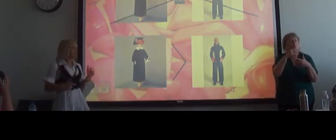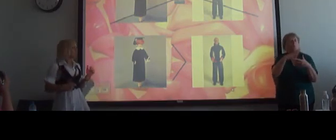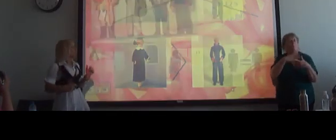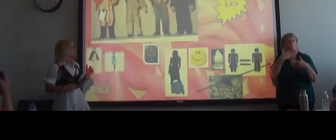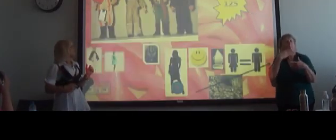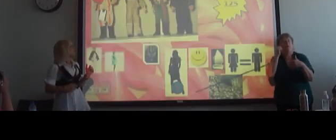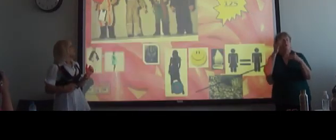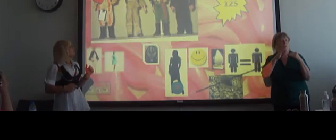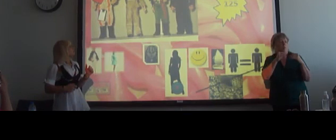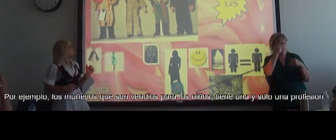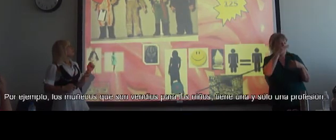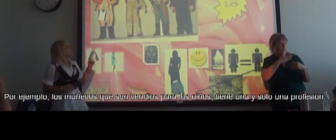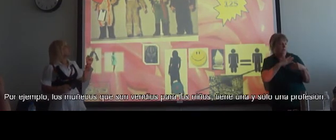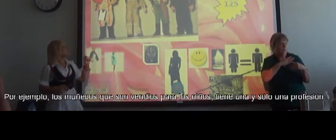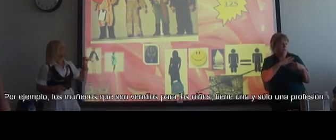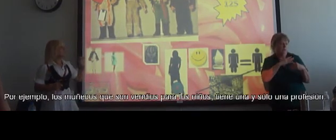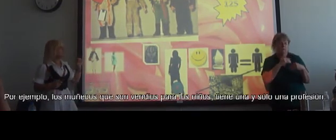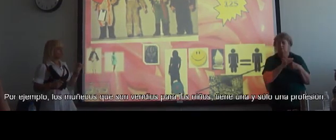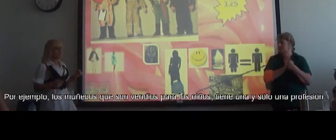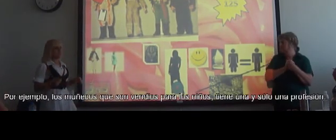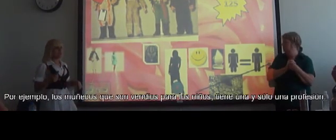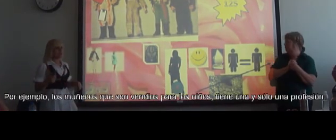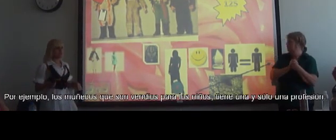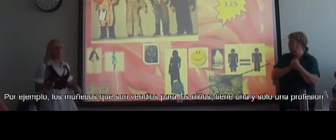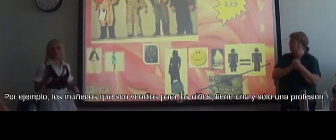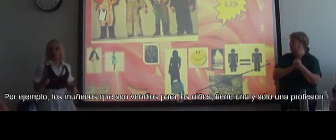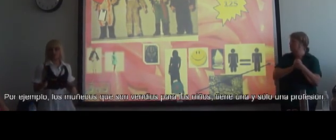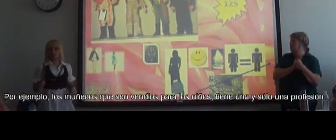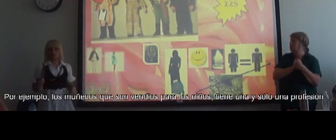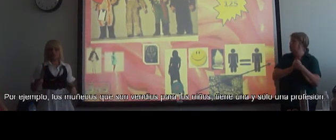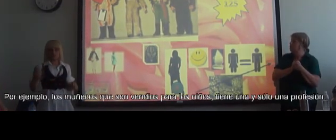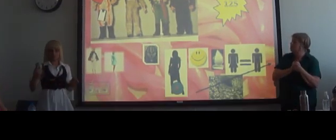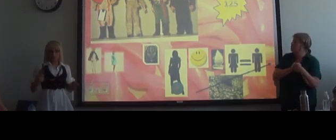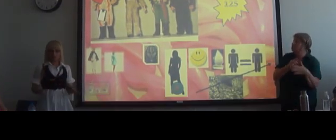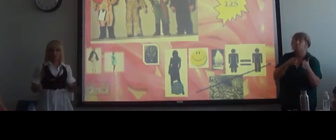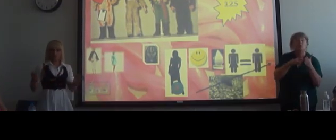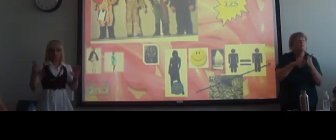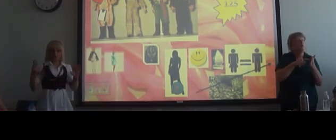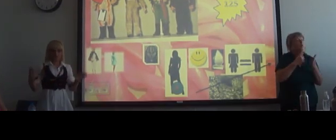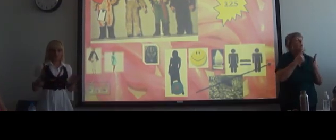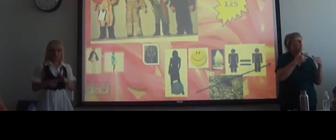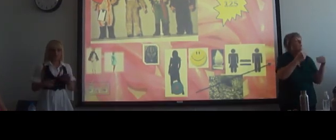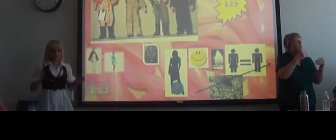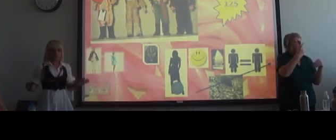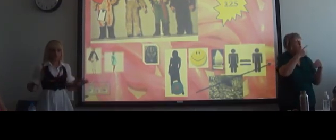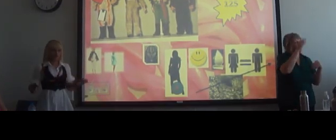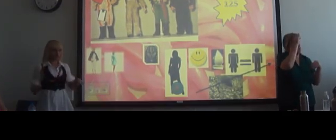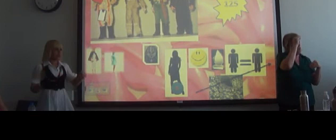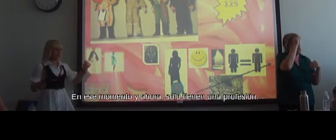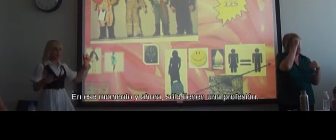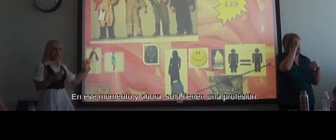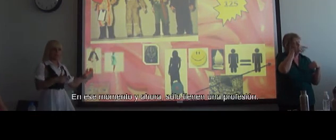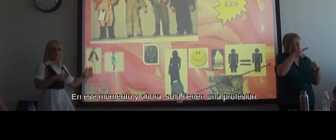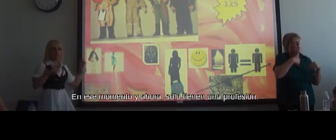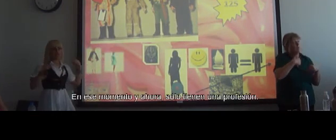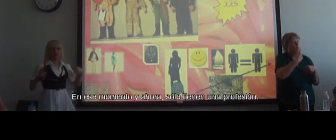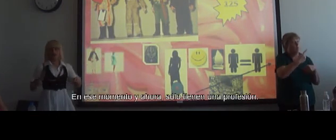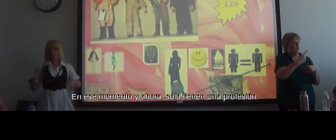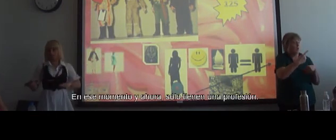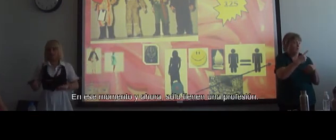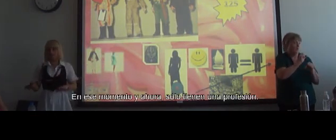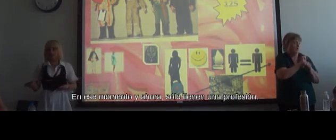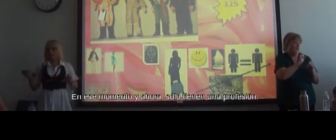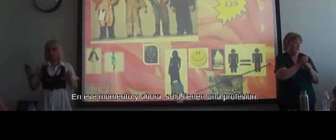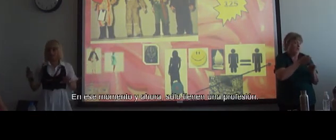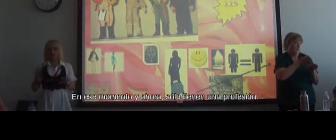better. For example, those that are sold for little boys had one and only one profession. At that time